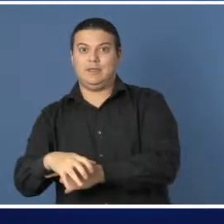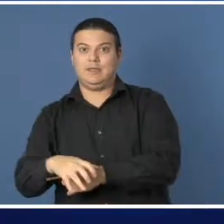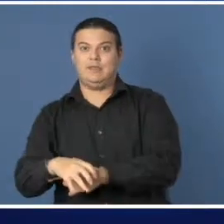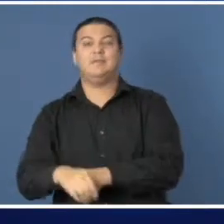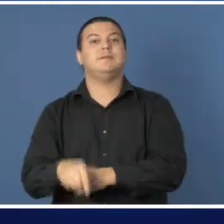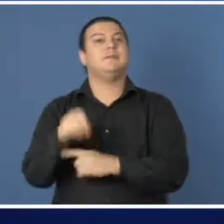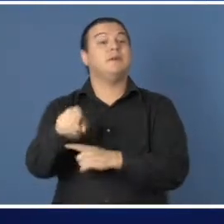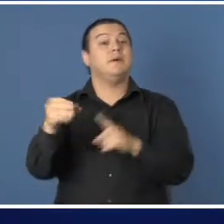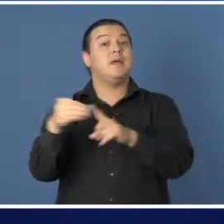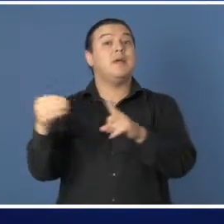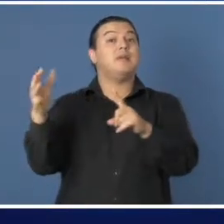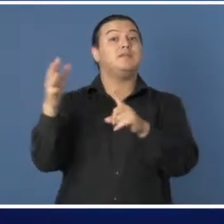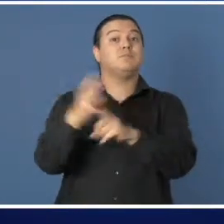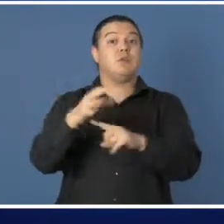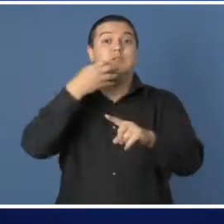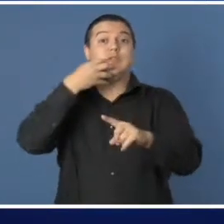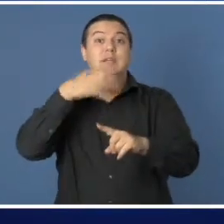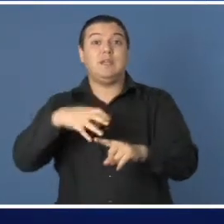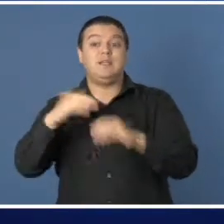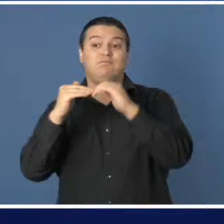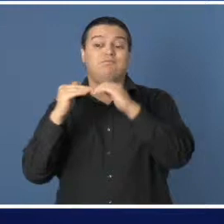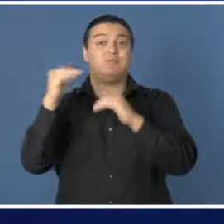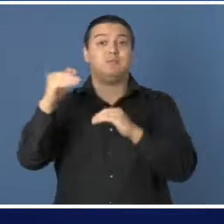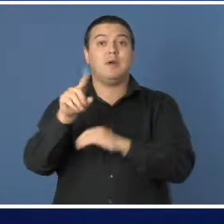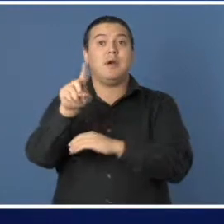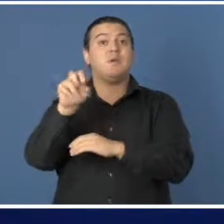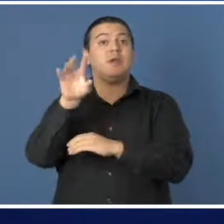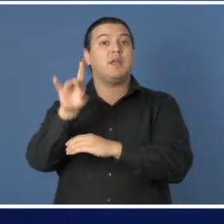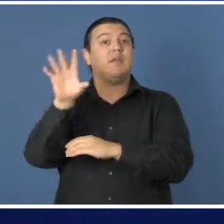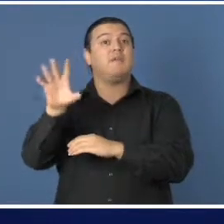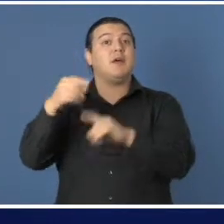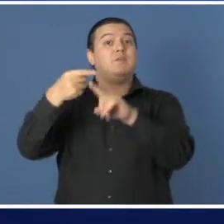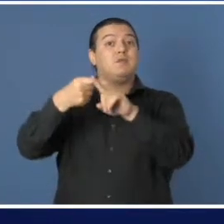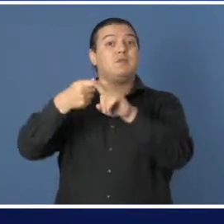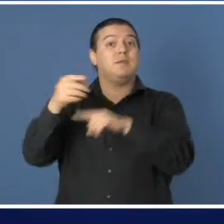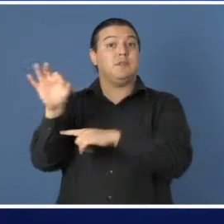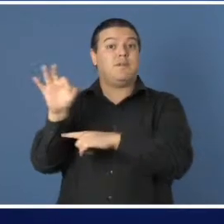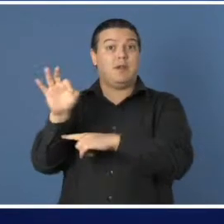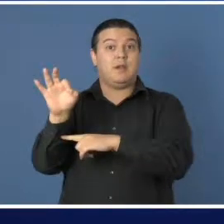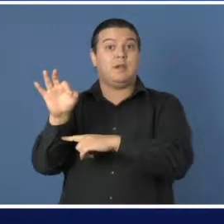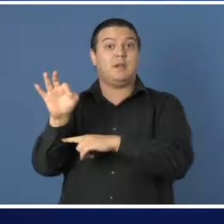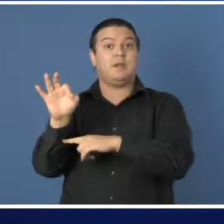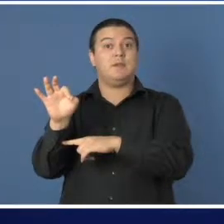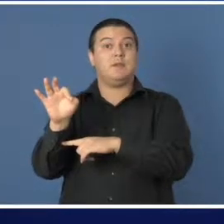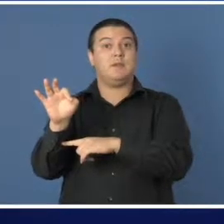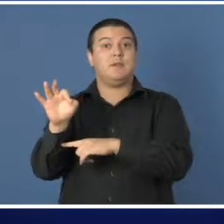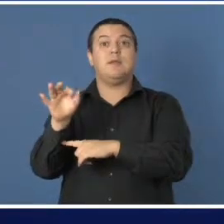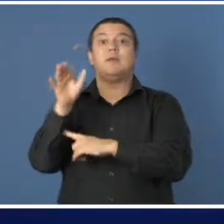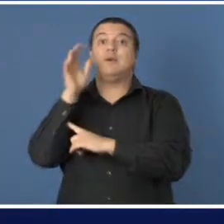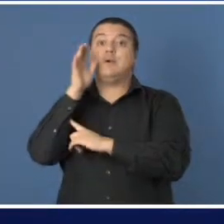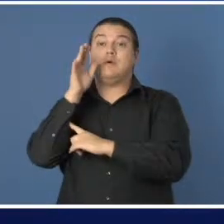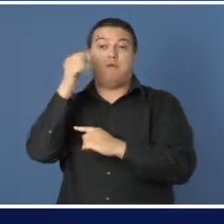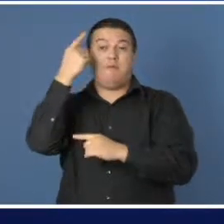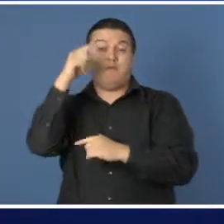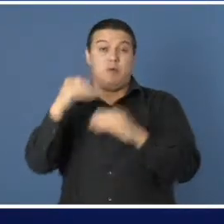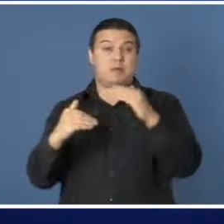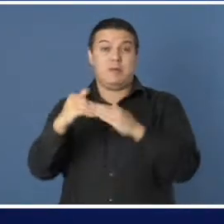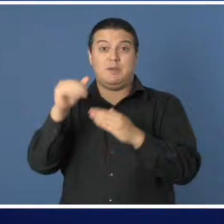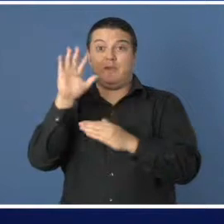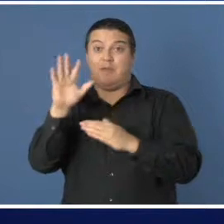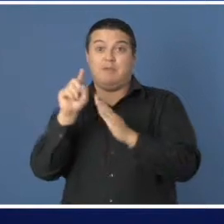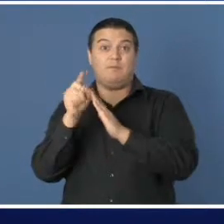Exposure to heat equal to or greater than 185 degrees Fahrenheit